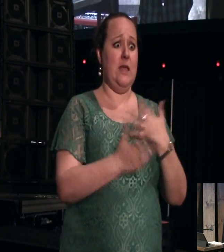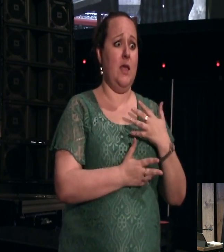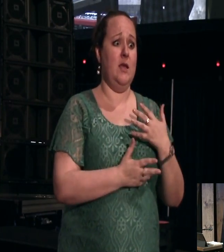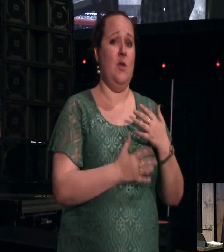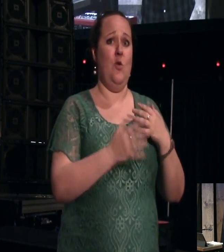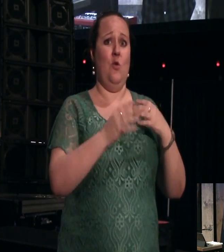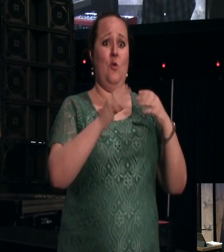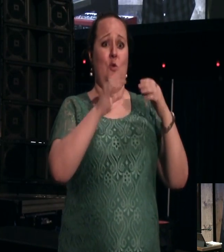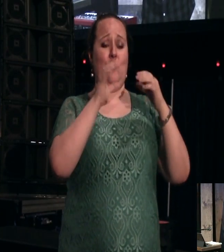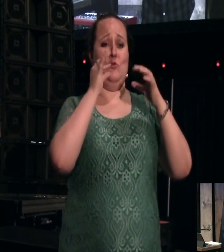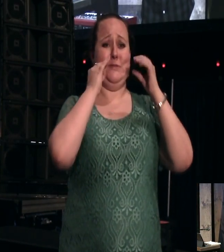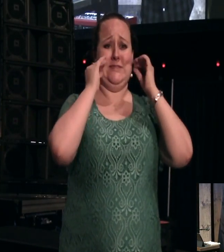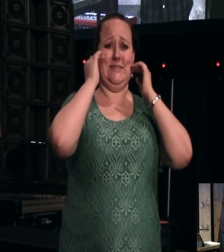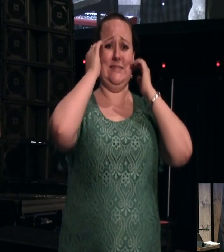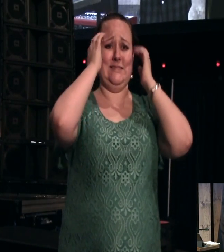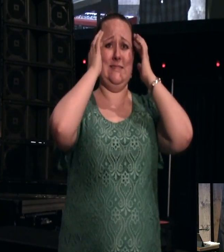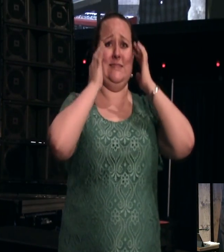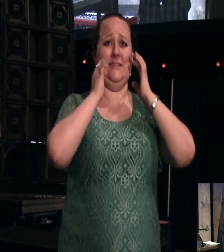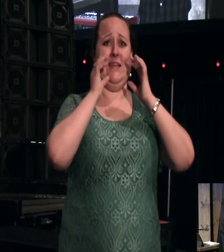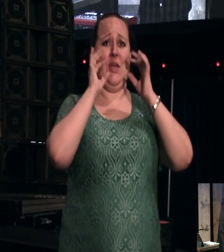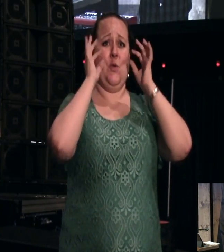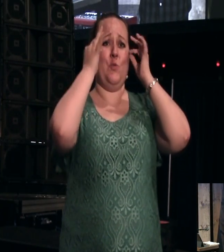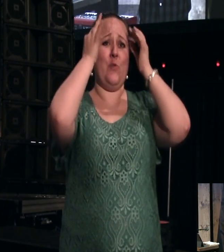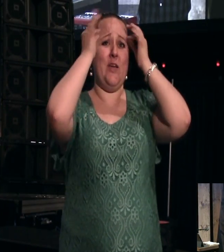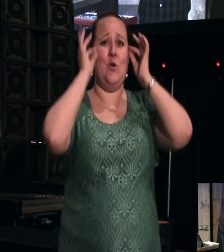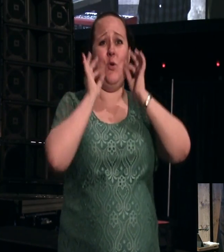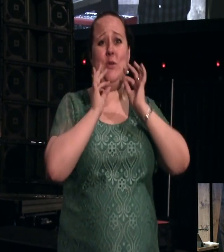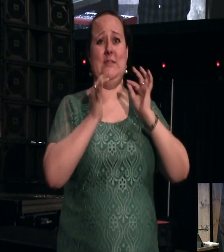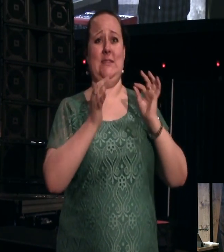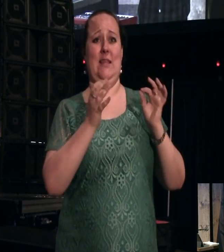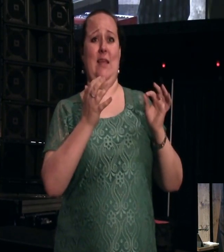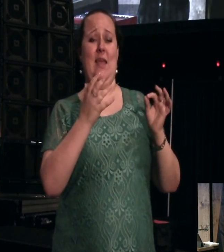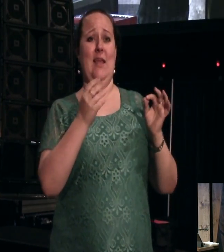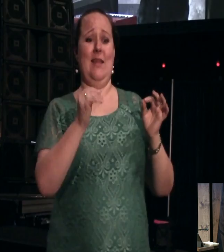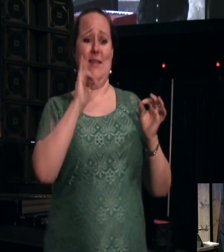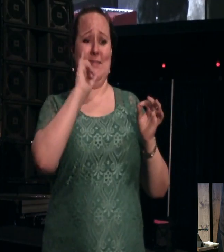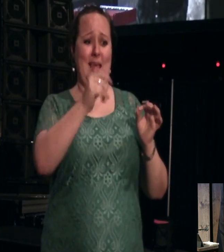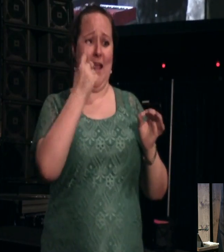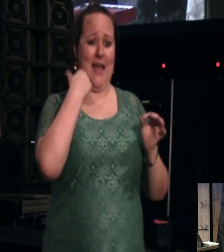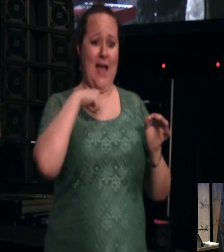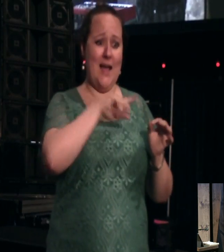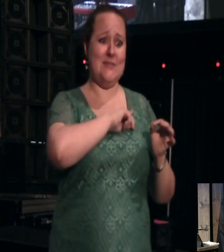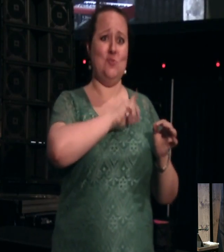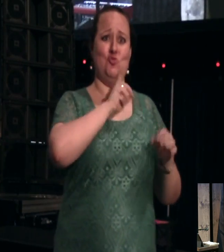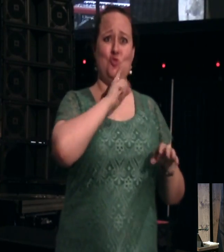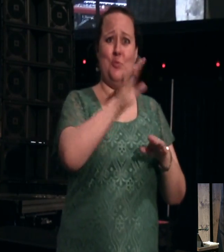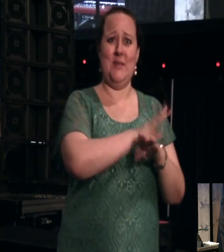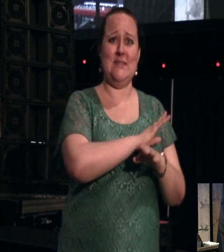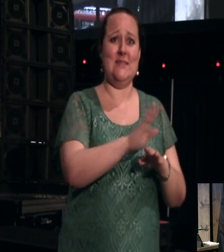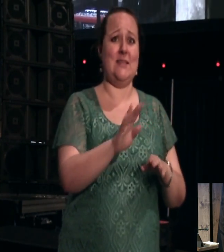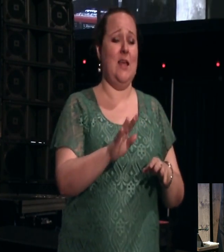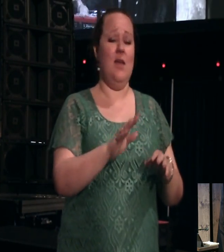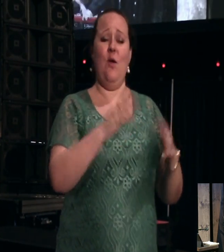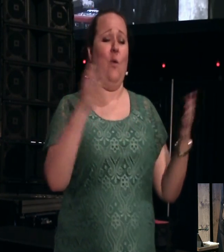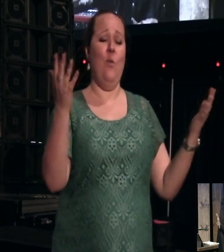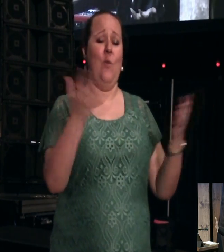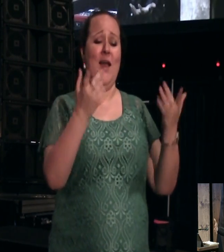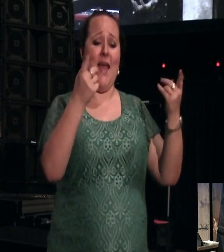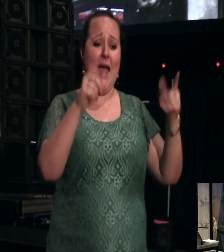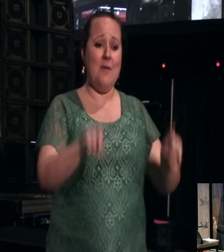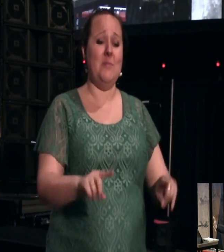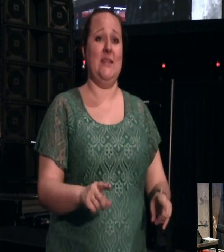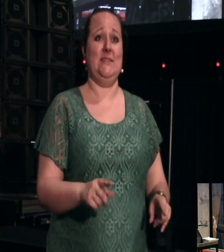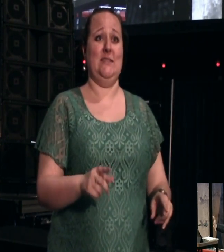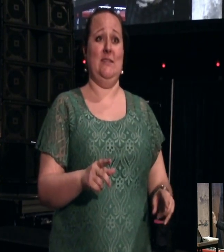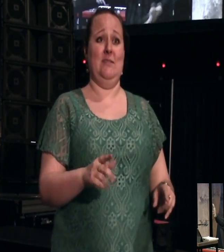like we were just both horrified because we saw like wrinkles around our eyes. And it was like, is that